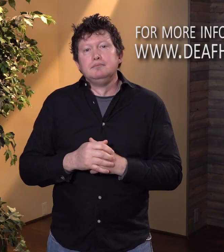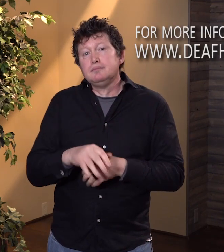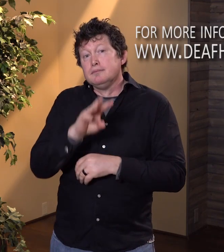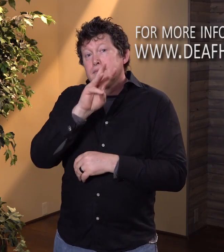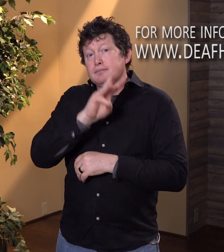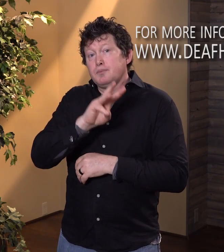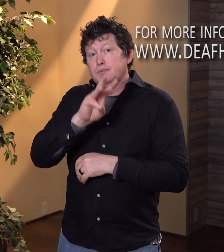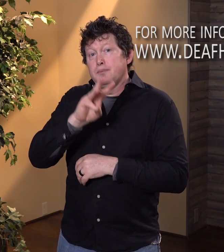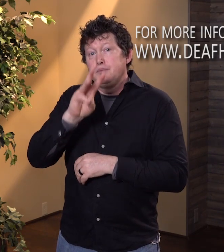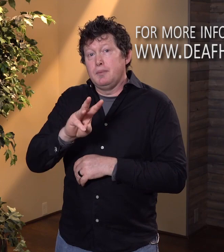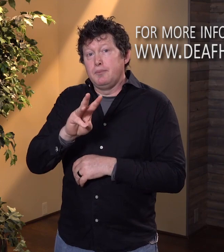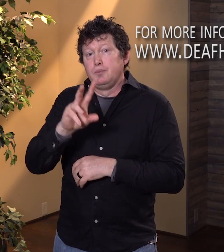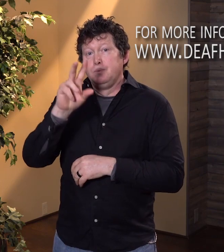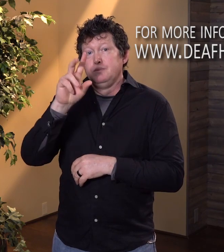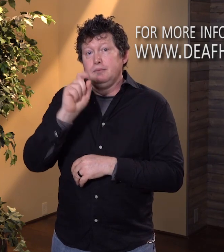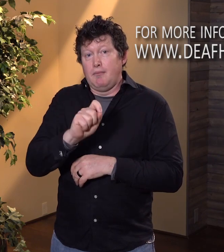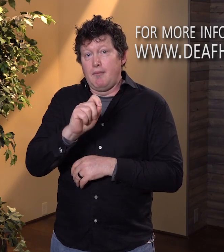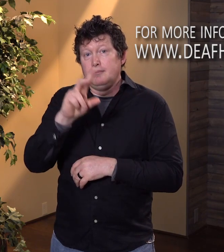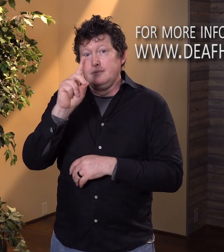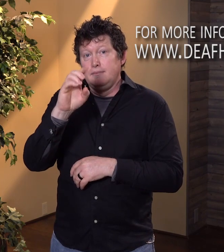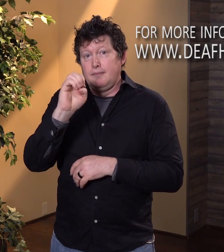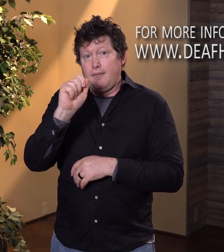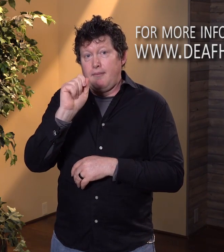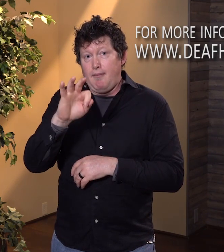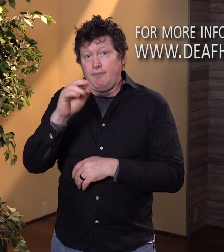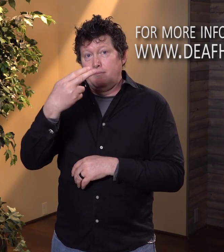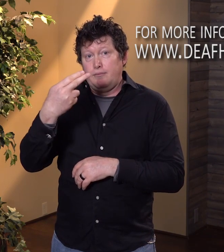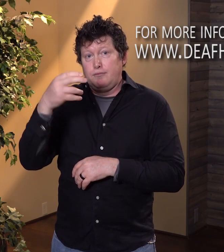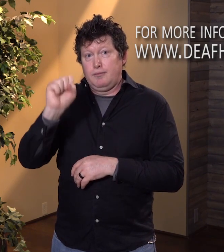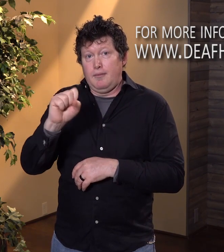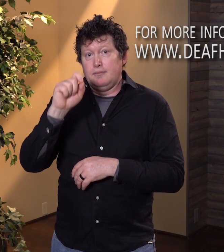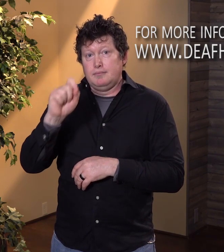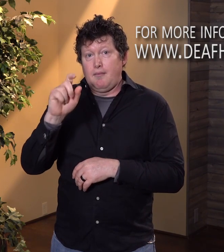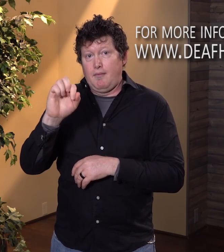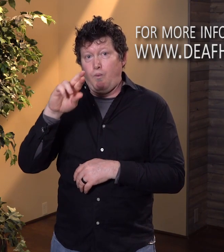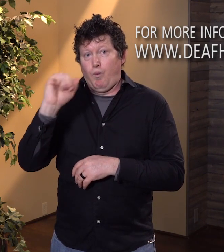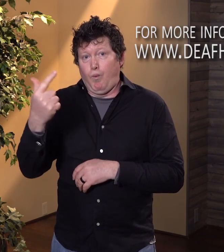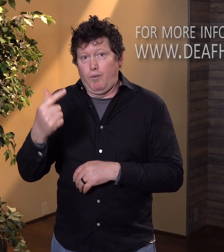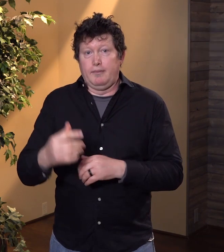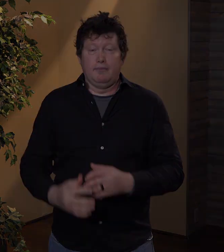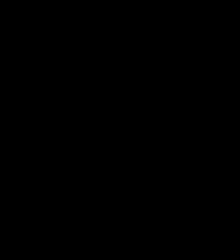www.deafhhs.org.